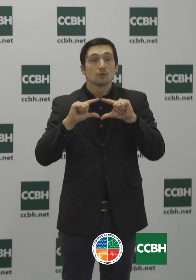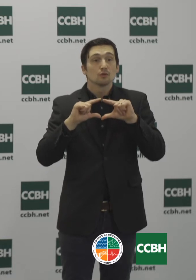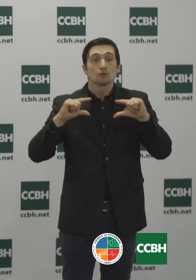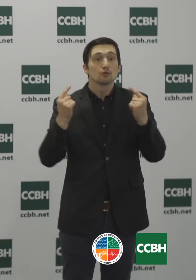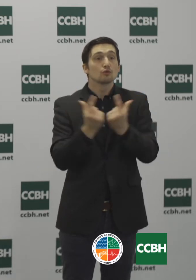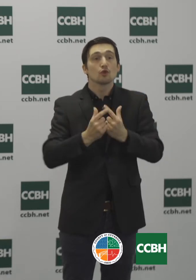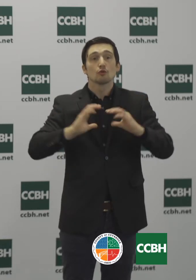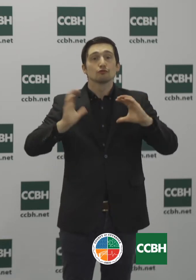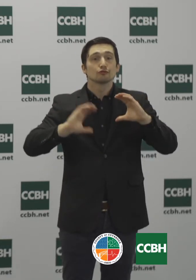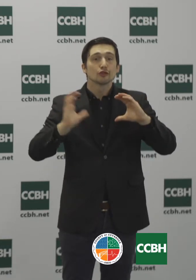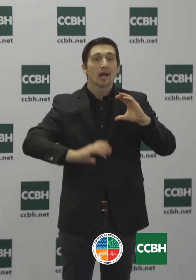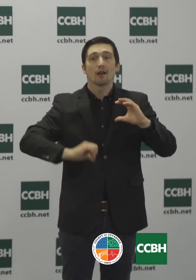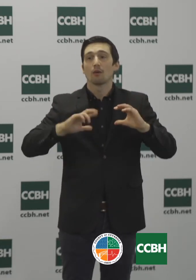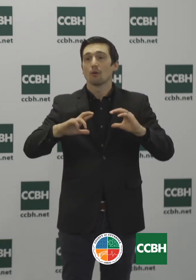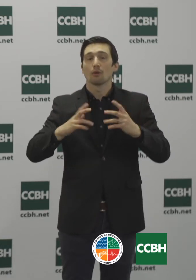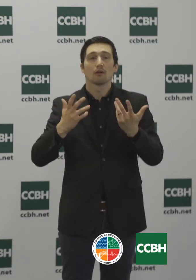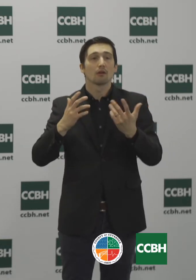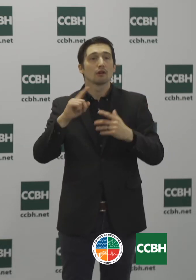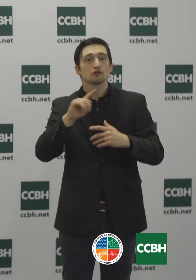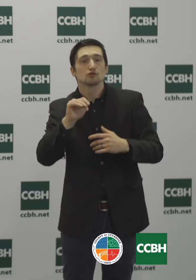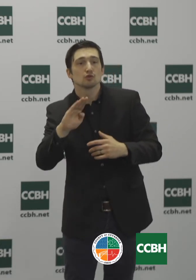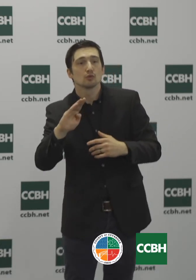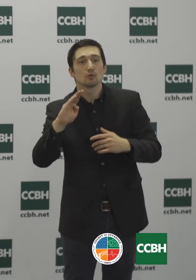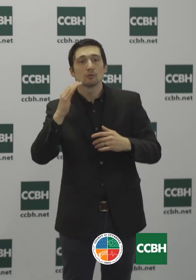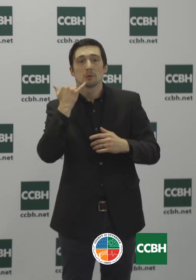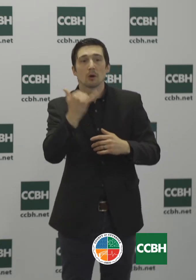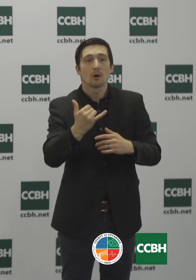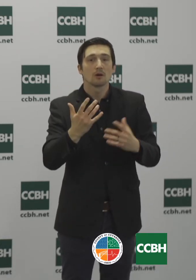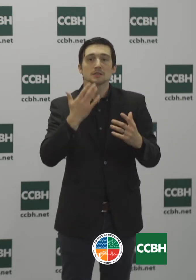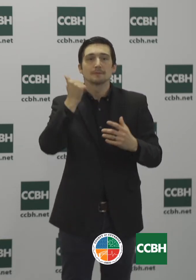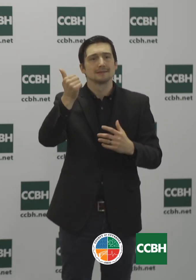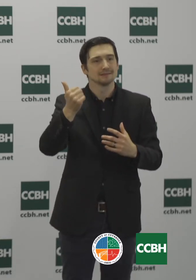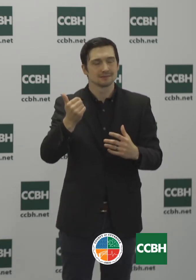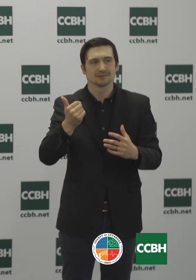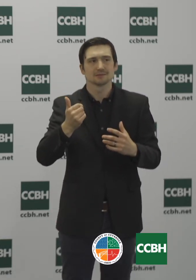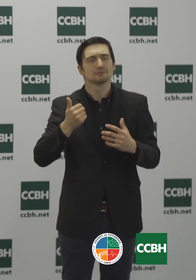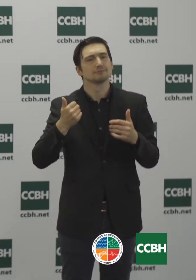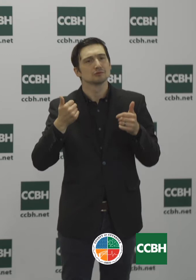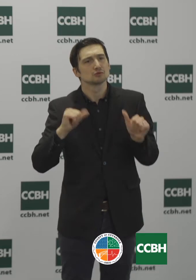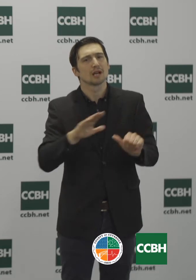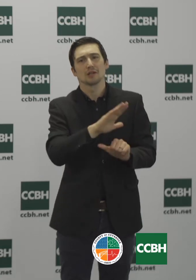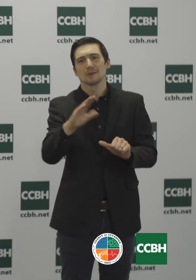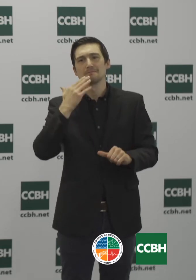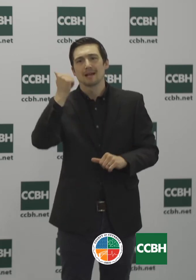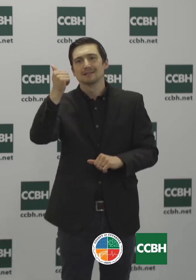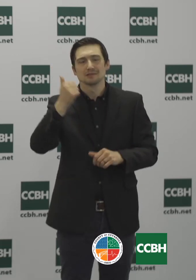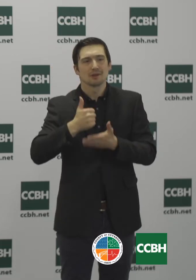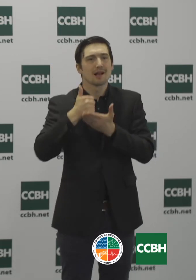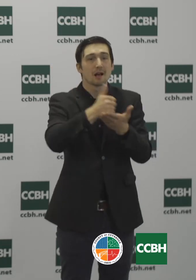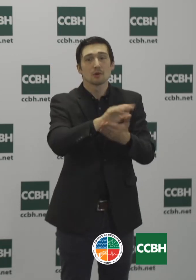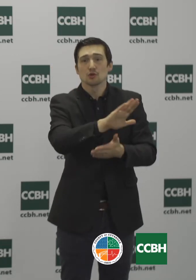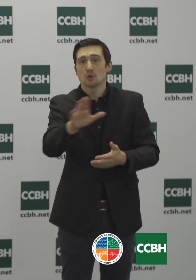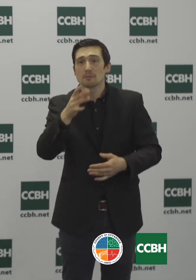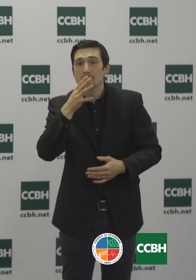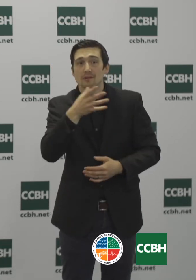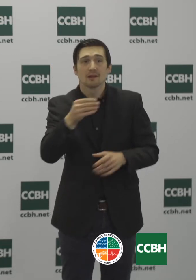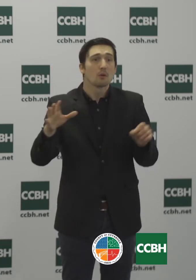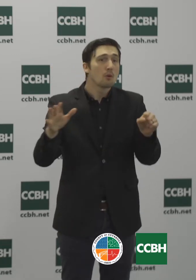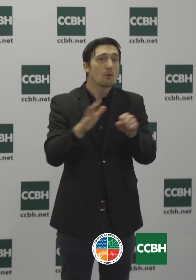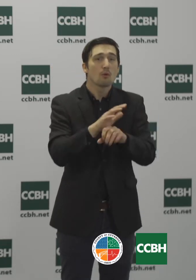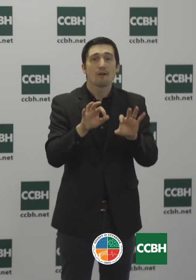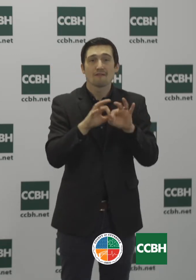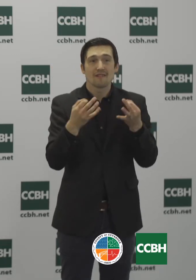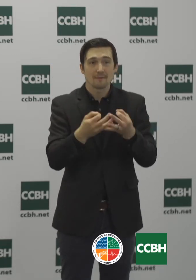be the most protective choice for moms and families. So please do your best to help your mother and your entire family stay